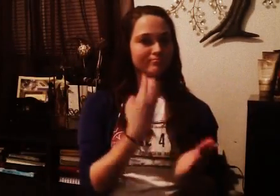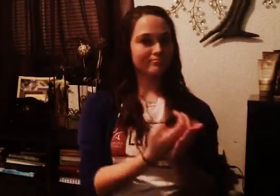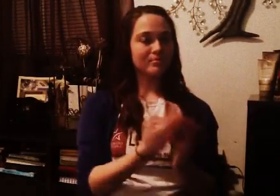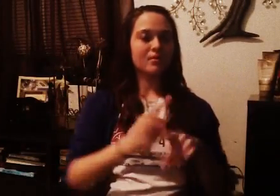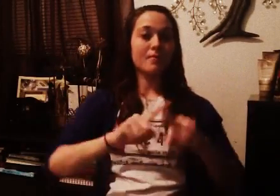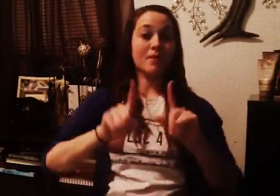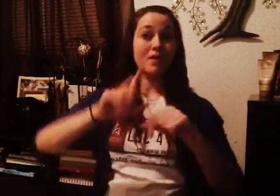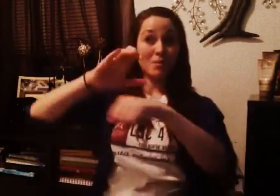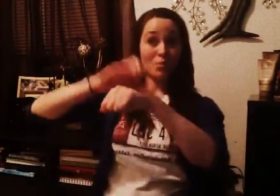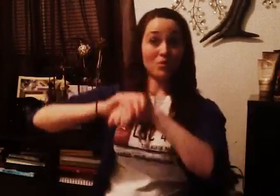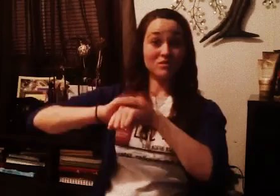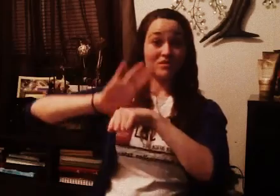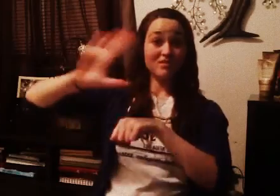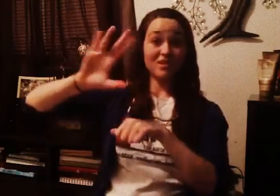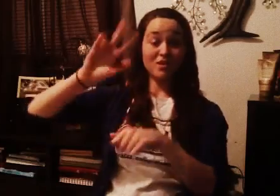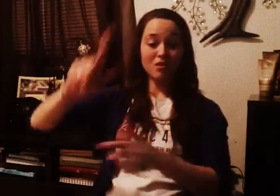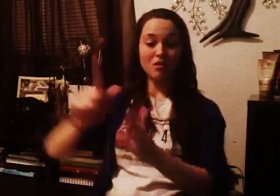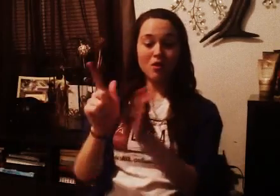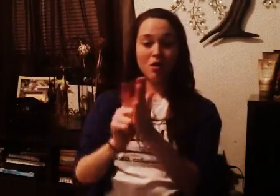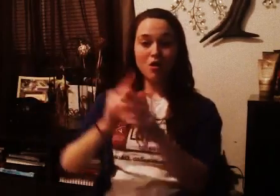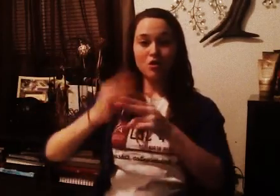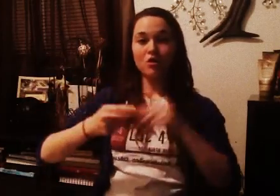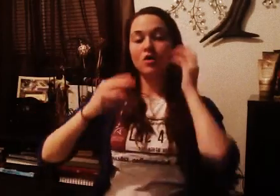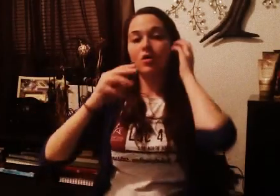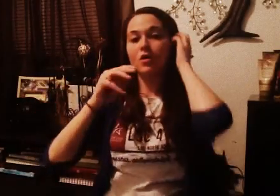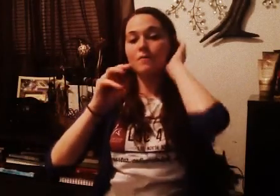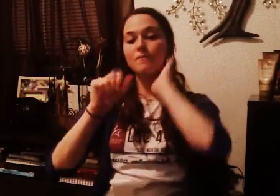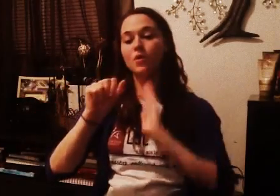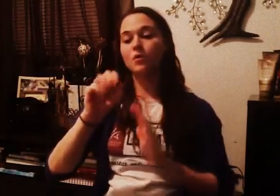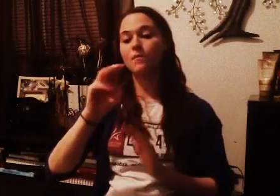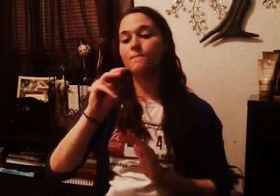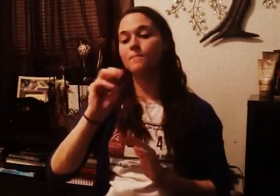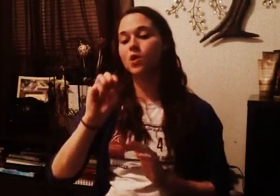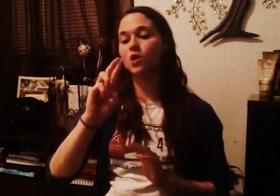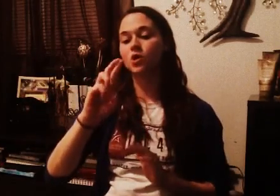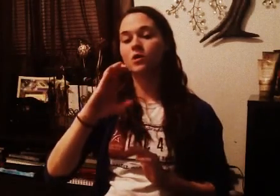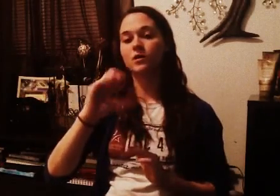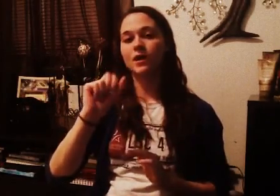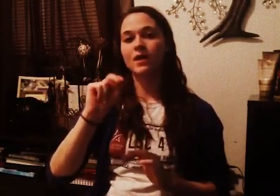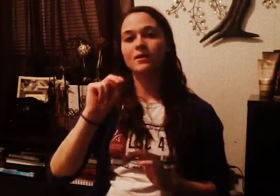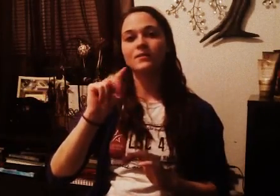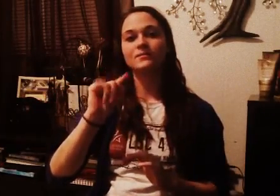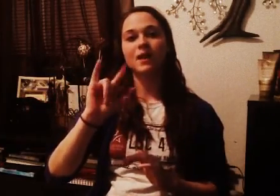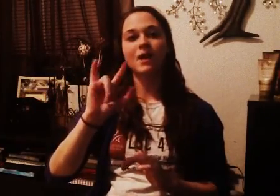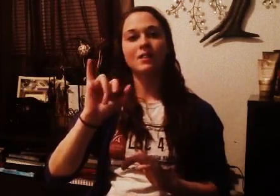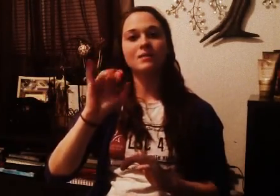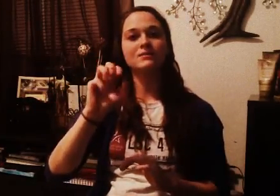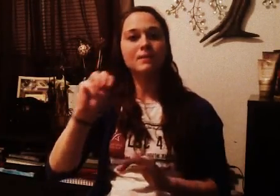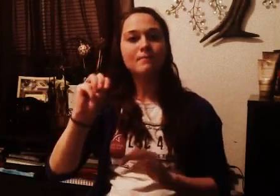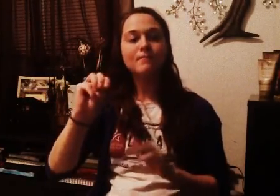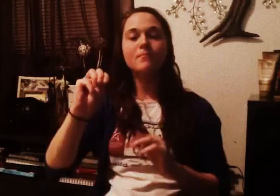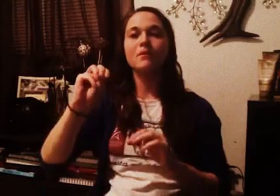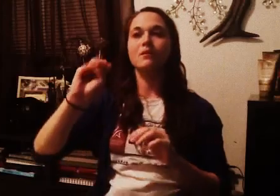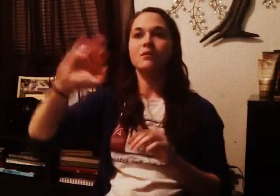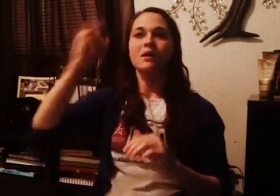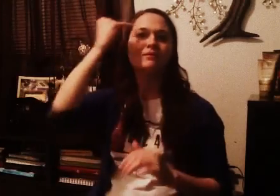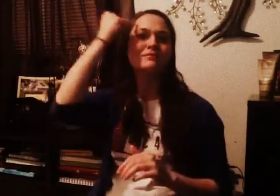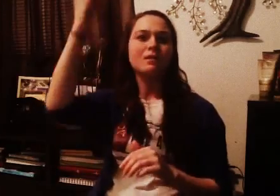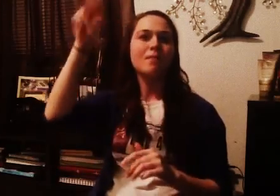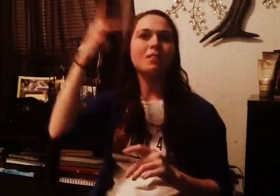called mercantilism, designed to protect English industries from competition, resulted in interference with the colonial